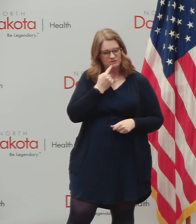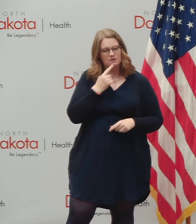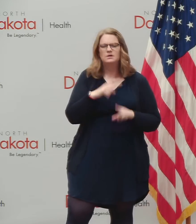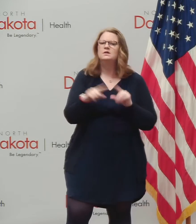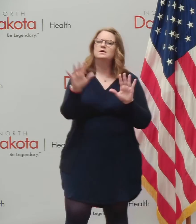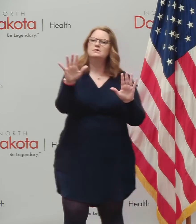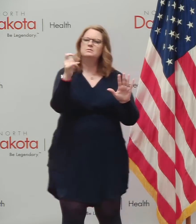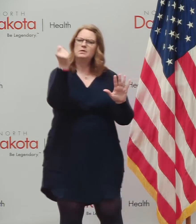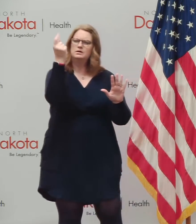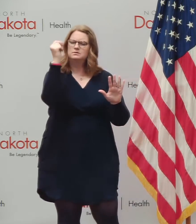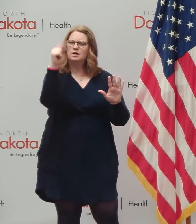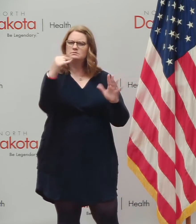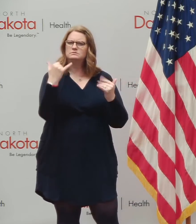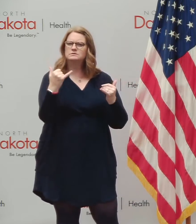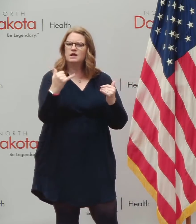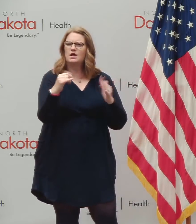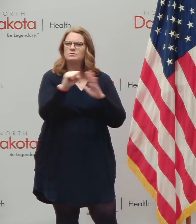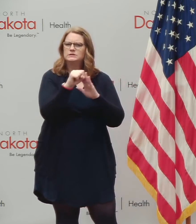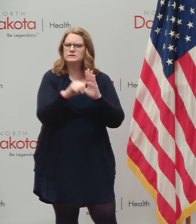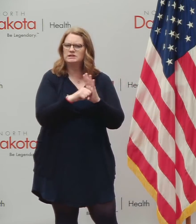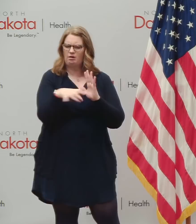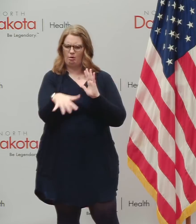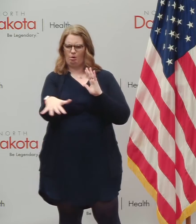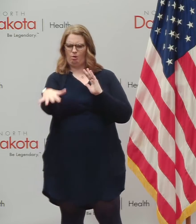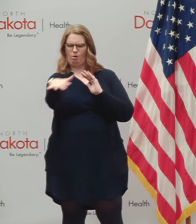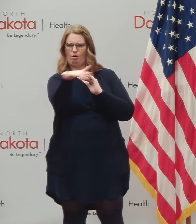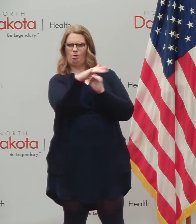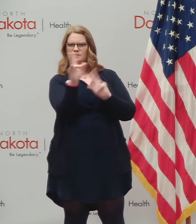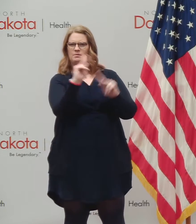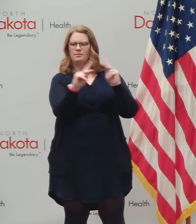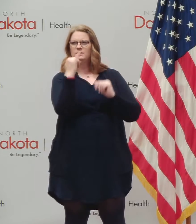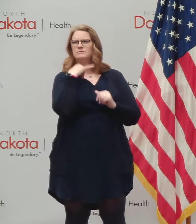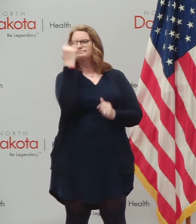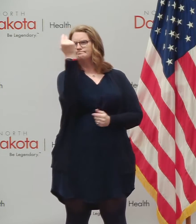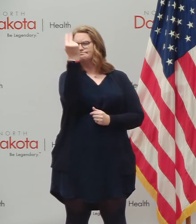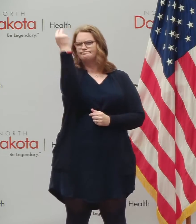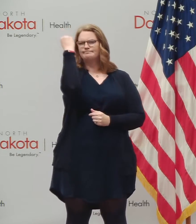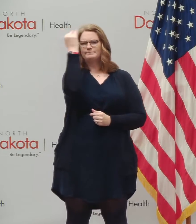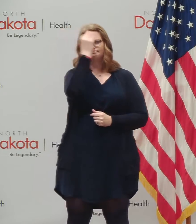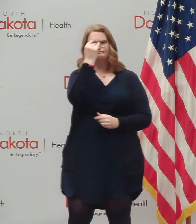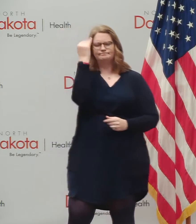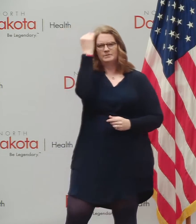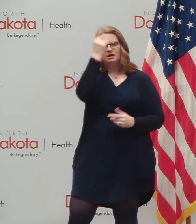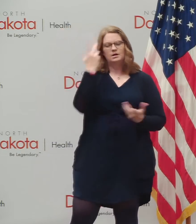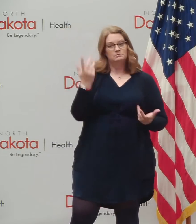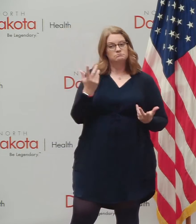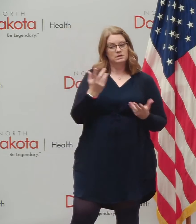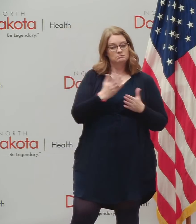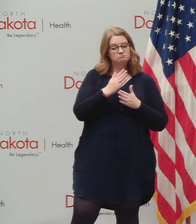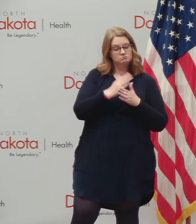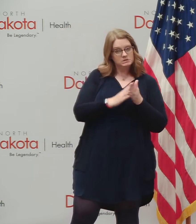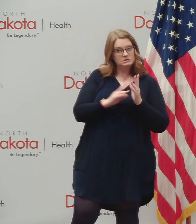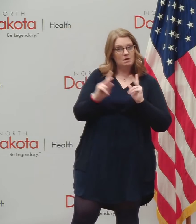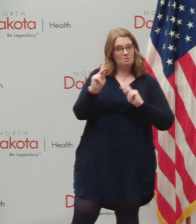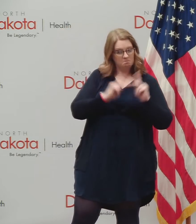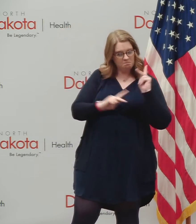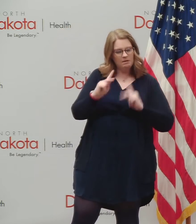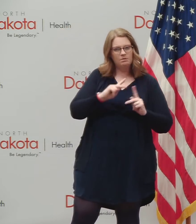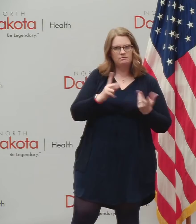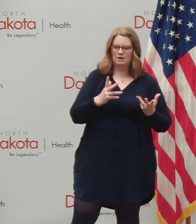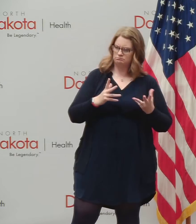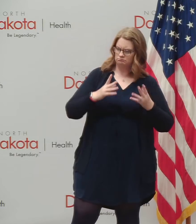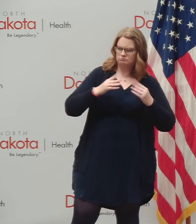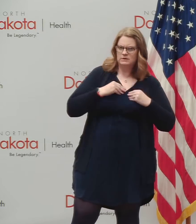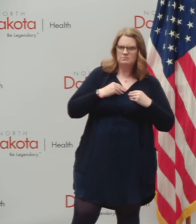for ourselves as a state, because we know that we have citizens that have from the beginning, along with us, taken this